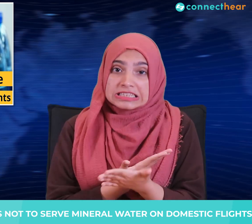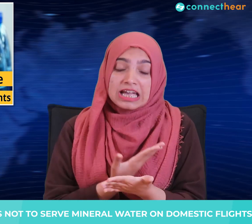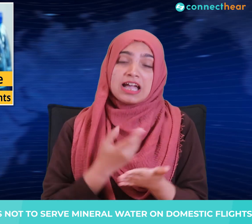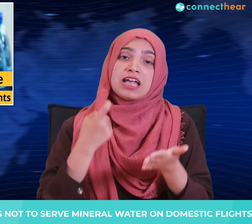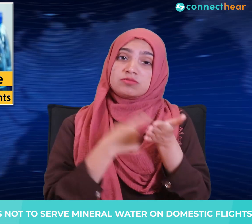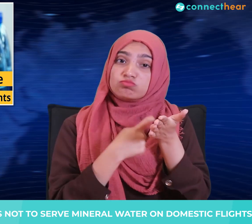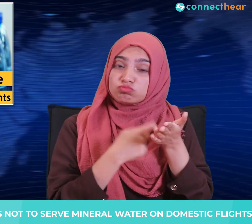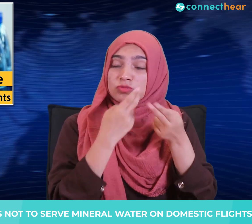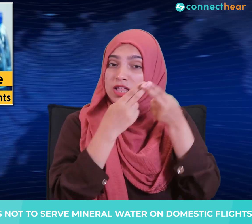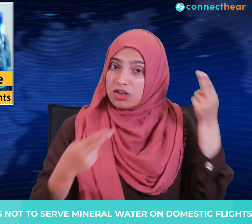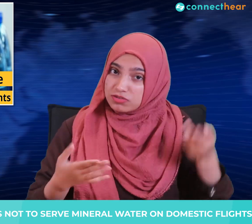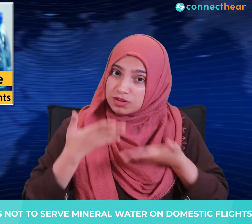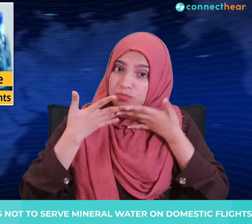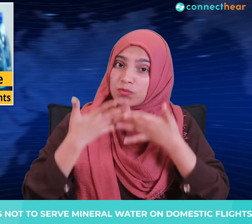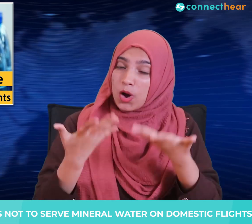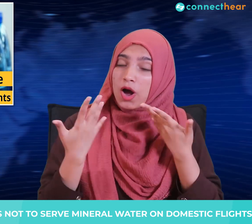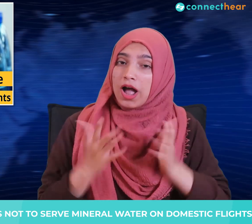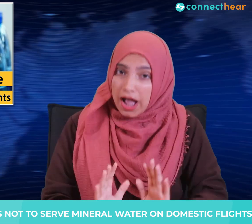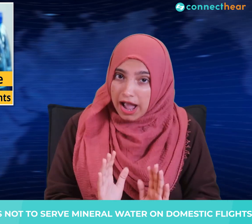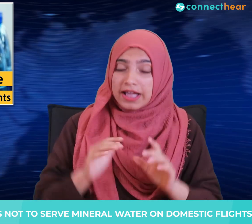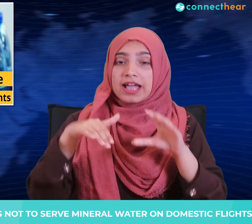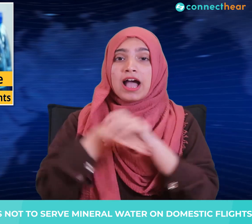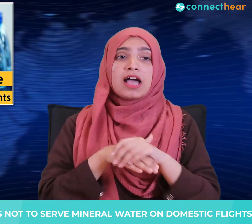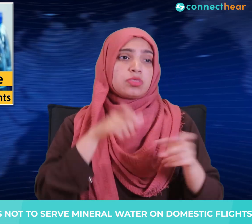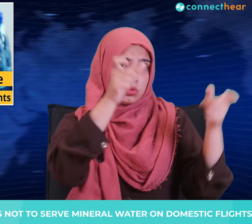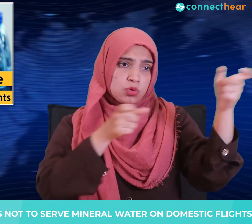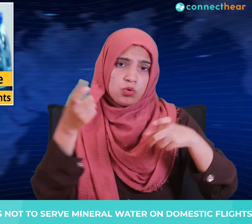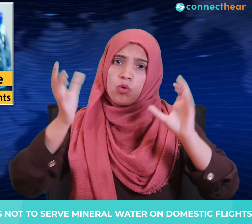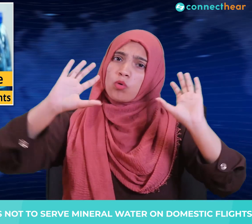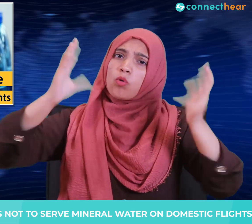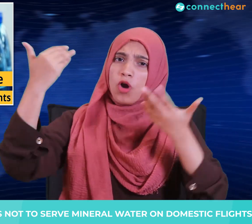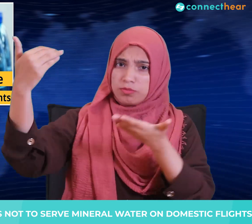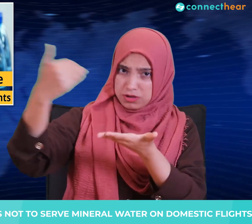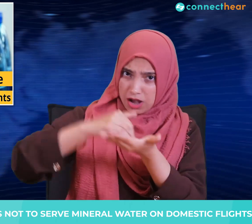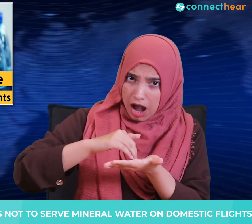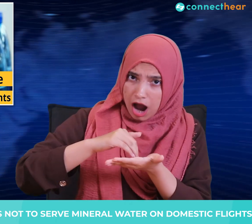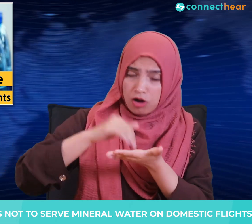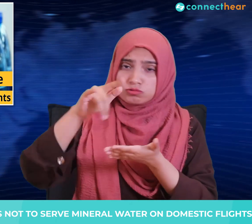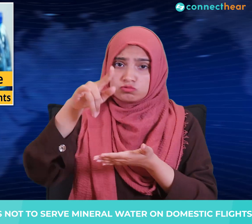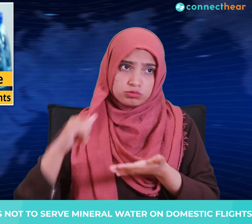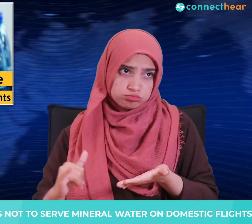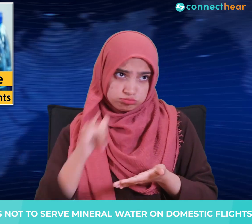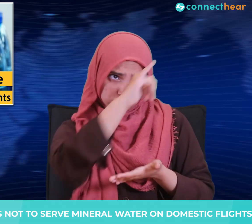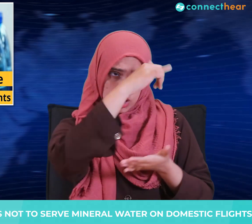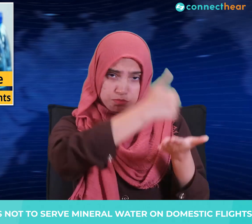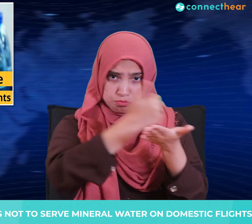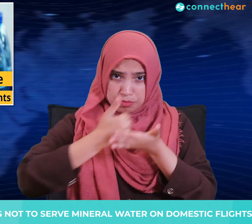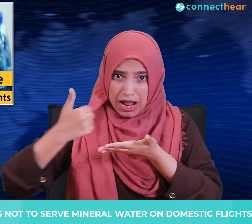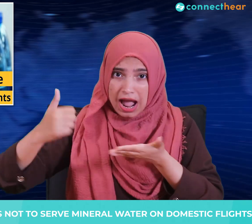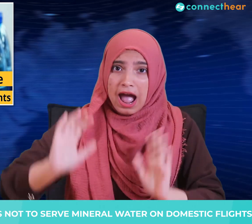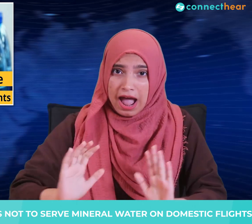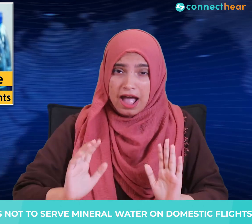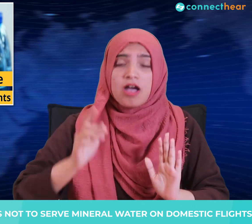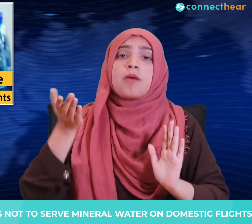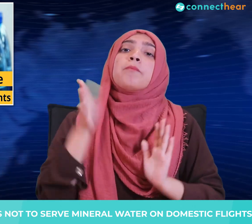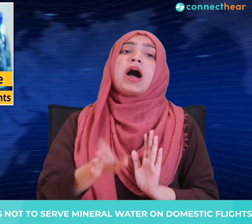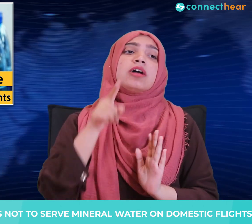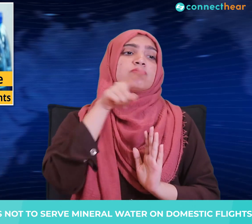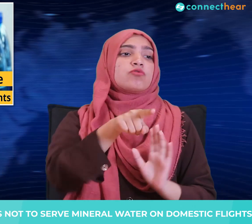by the DGCAA, the passengers will be provided with disposable water bottles to ensure their safety. The water